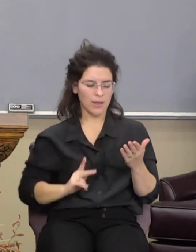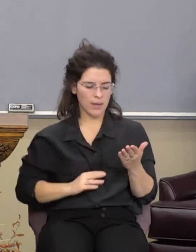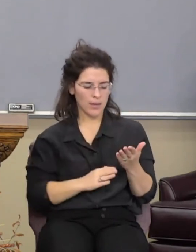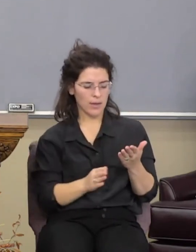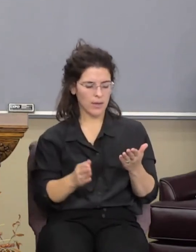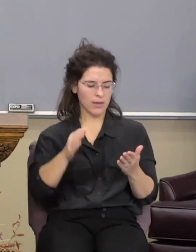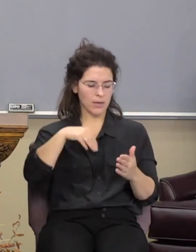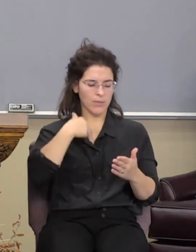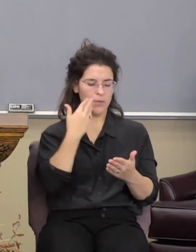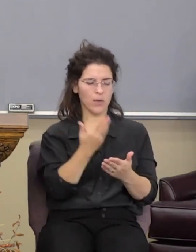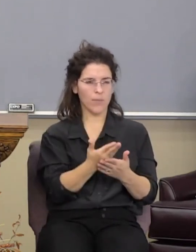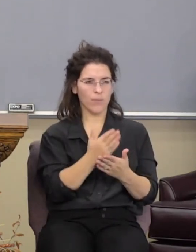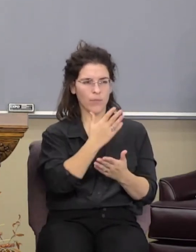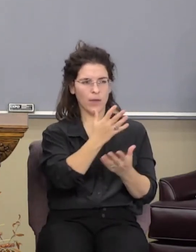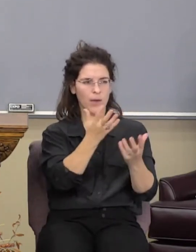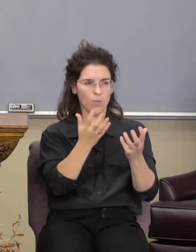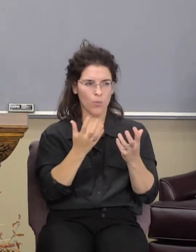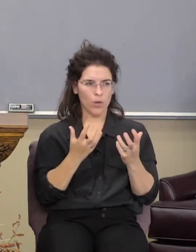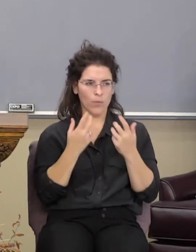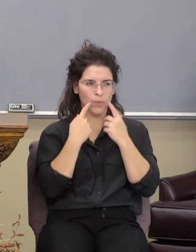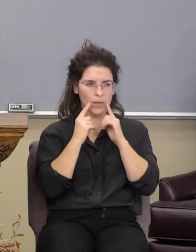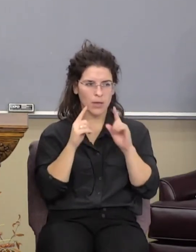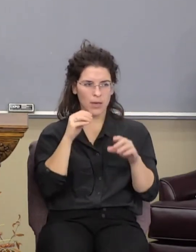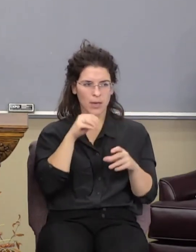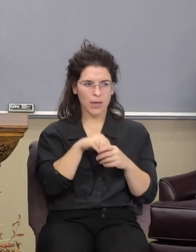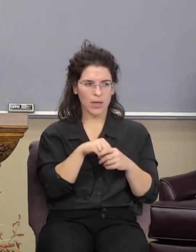come, thy will be done